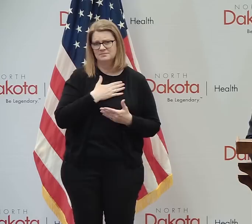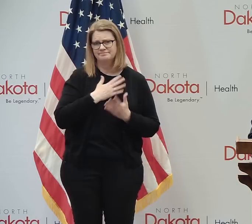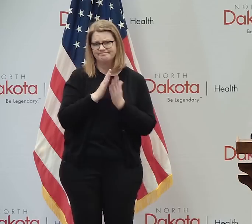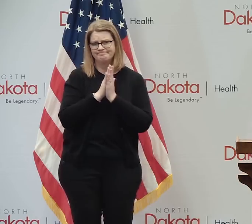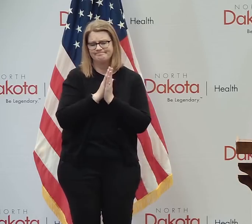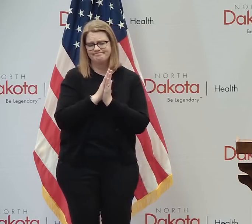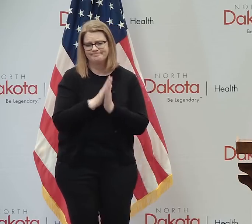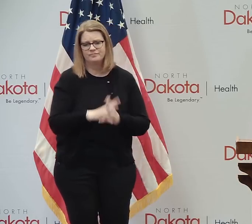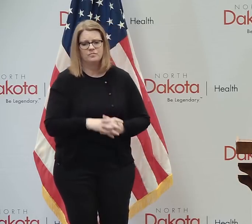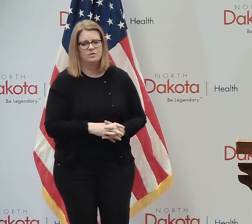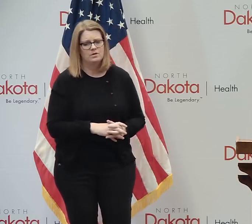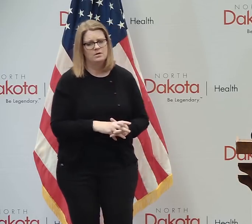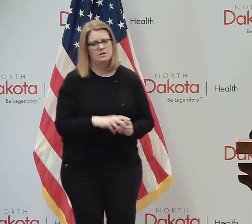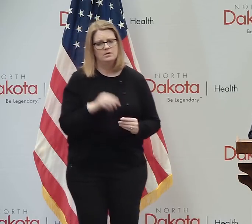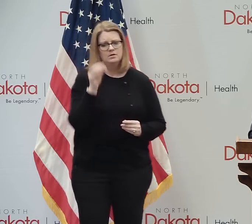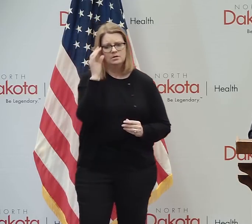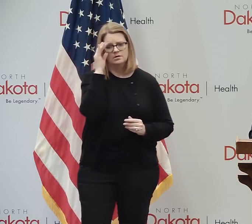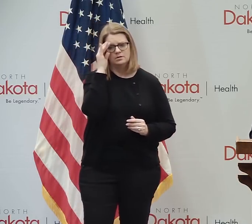In